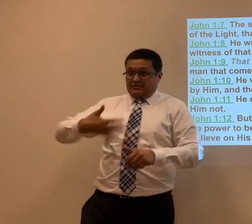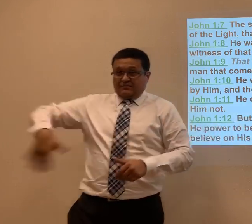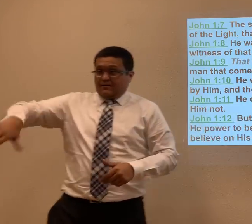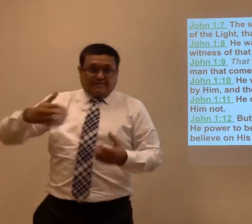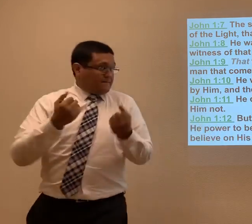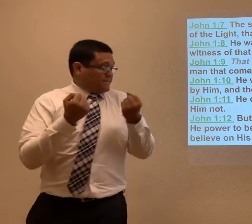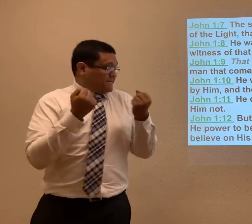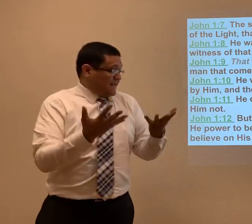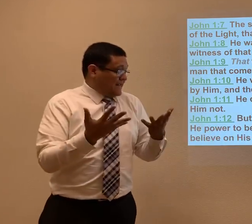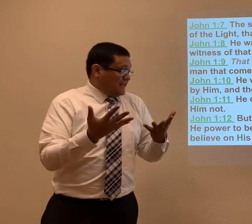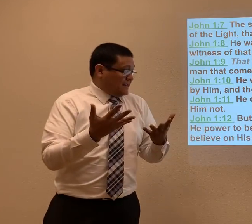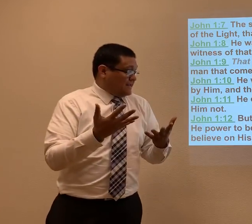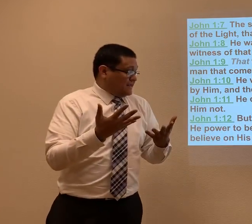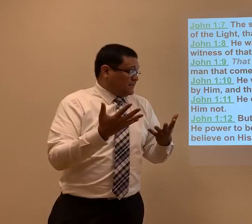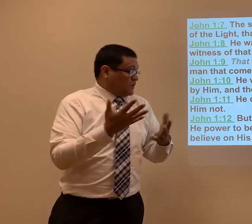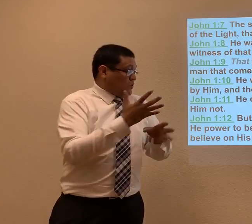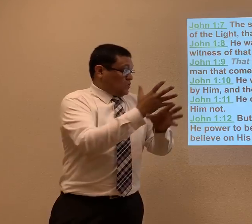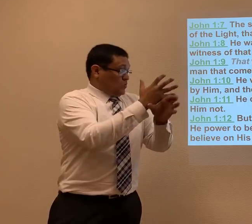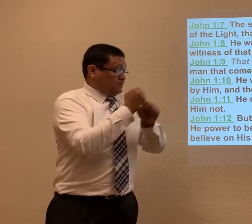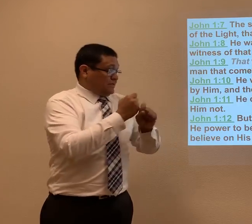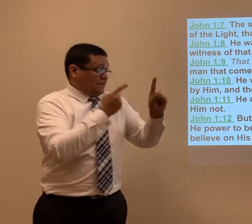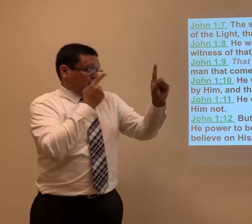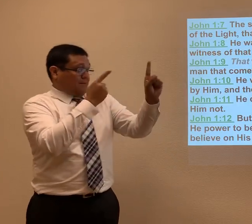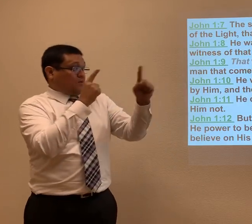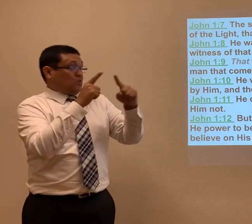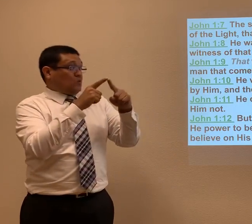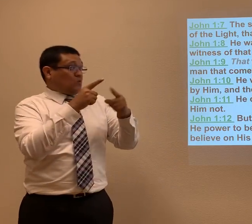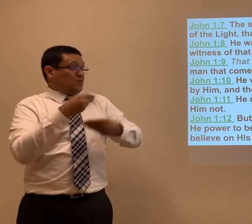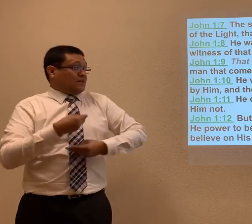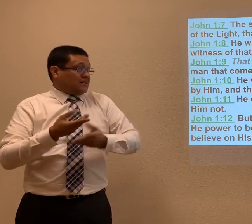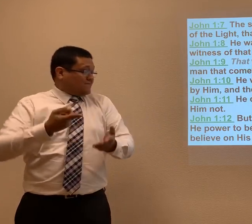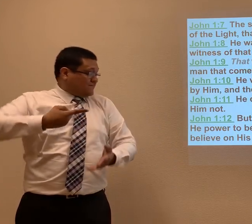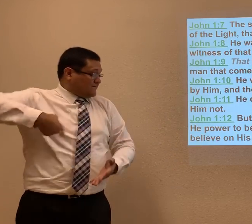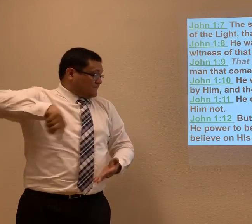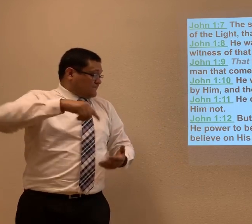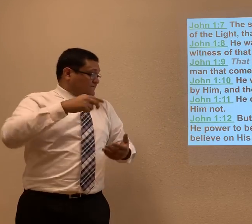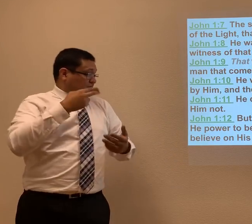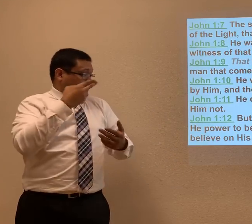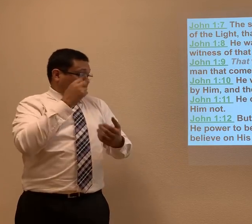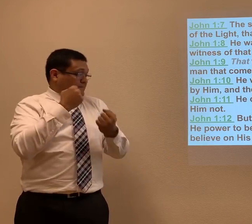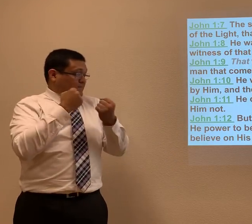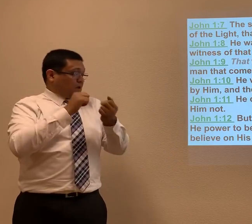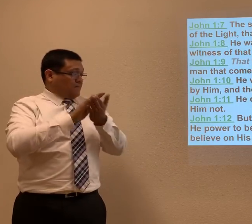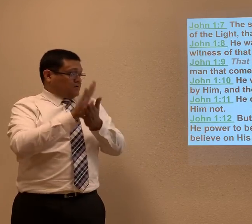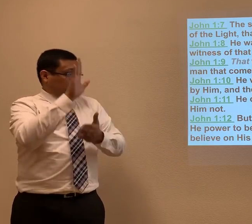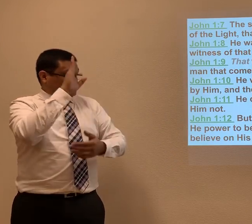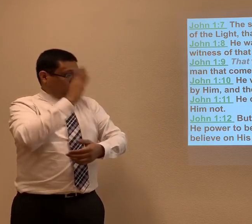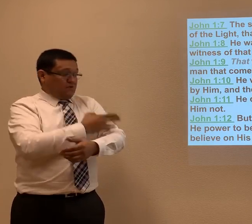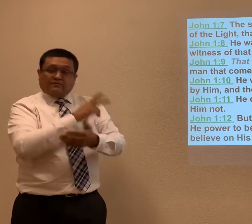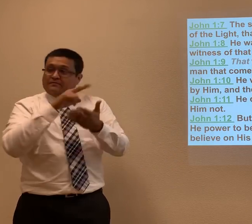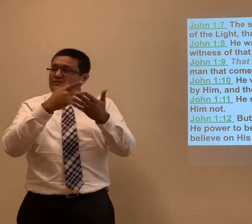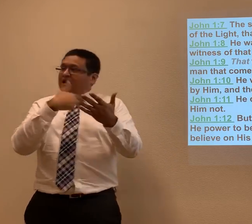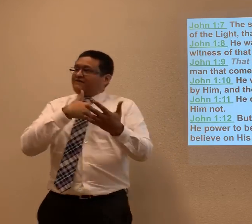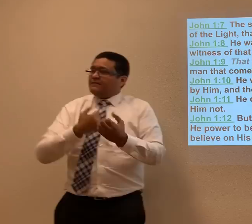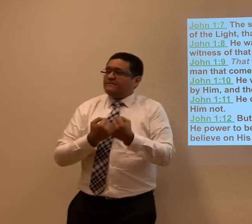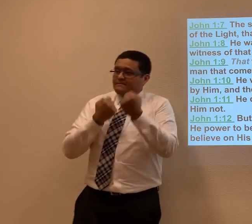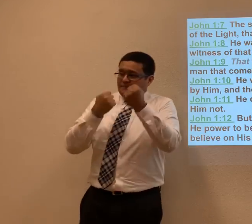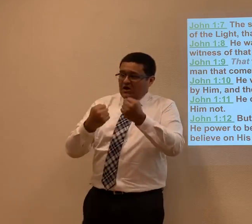But notice, it says, as many as received him, to them gave he power to become the sons of